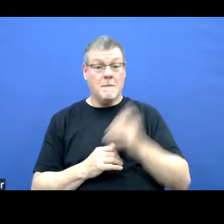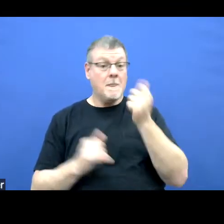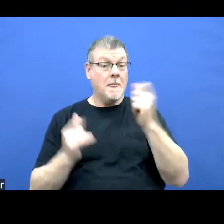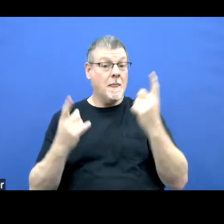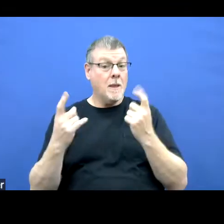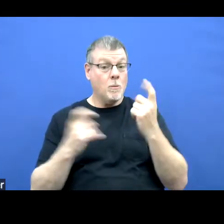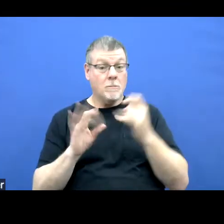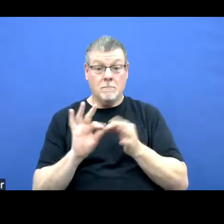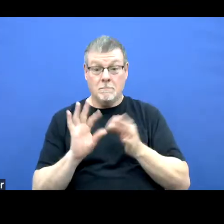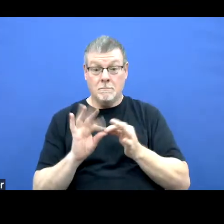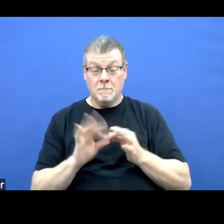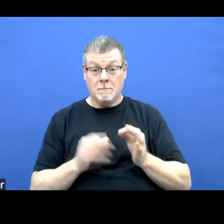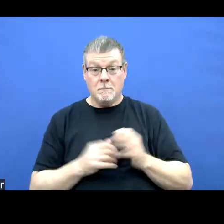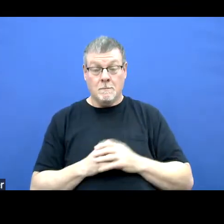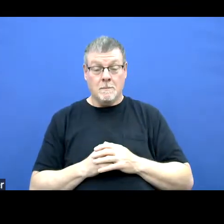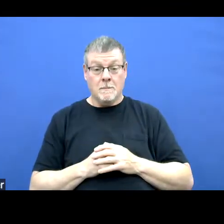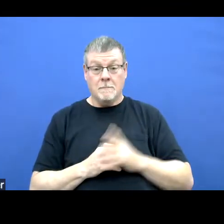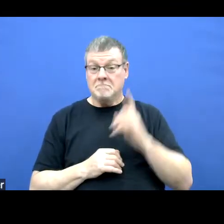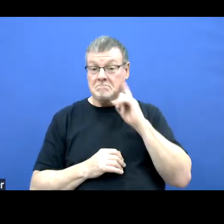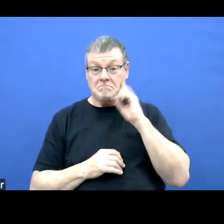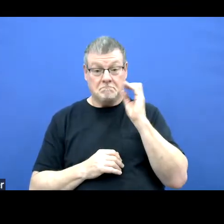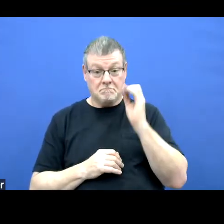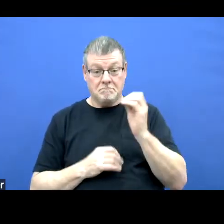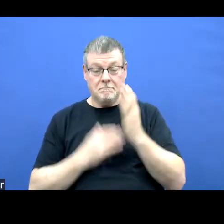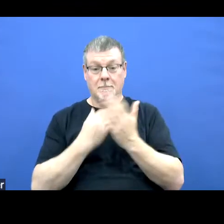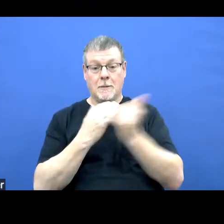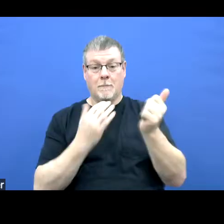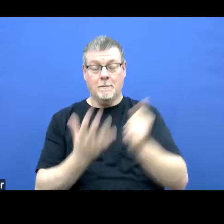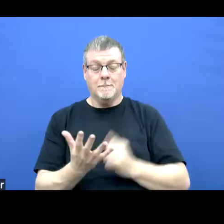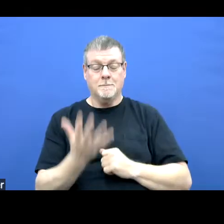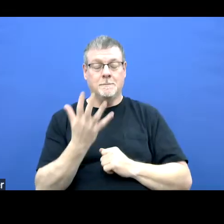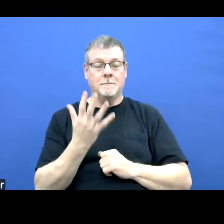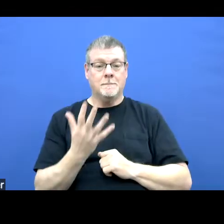questions, comments? Hearing and seeing none, please call the roll.